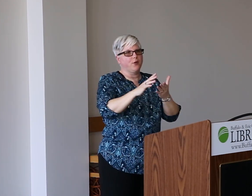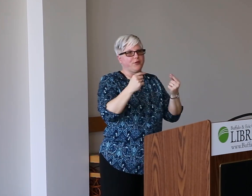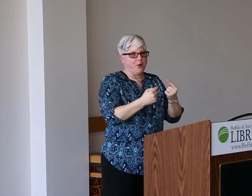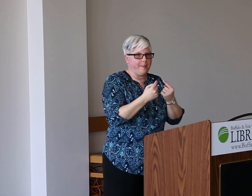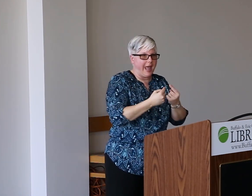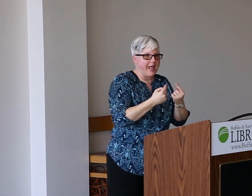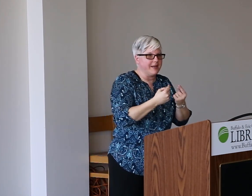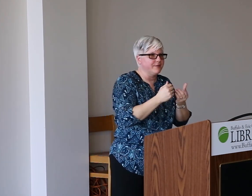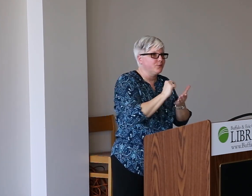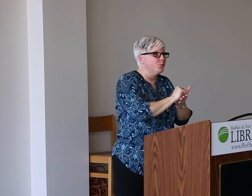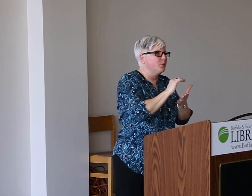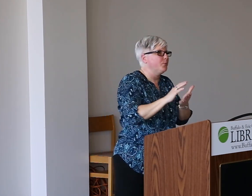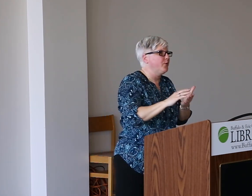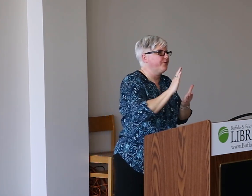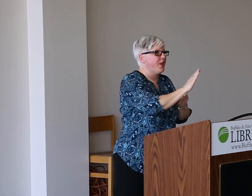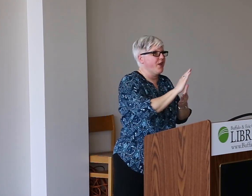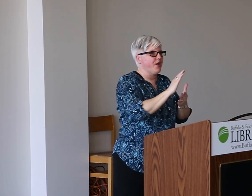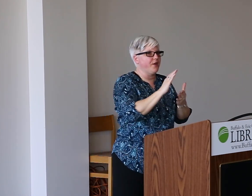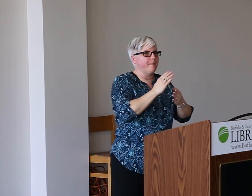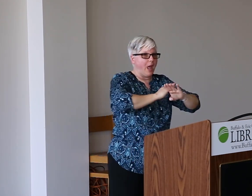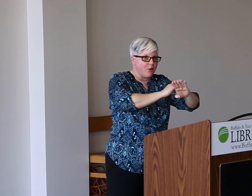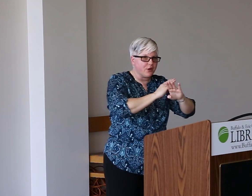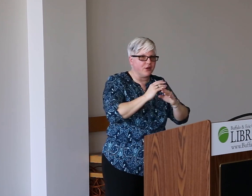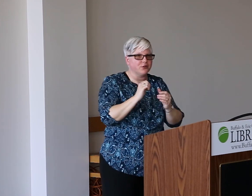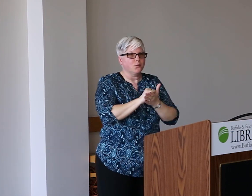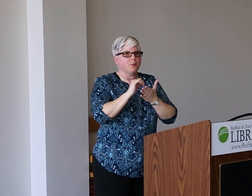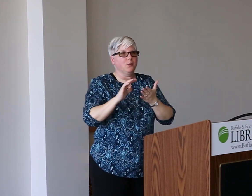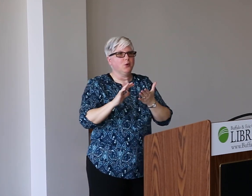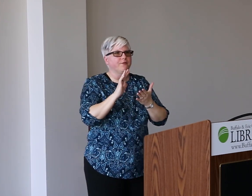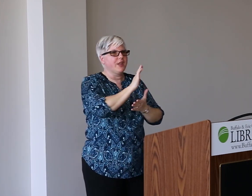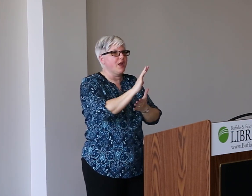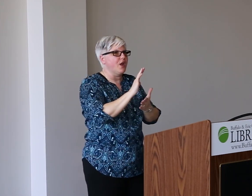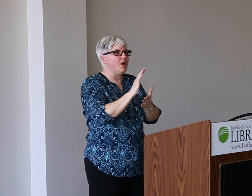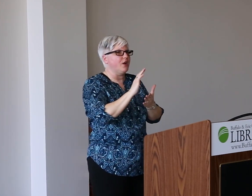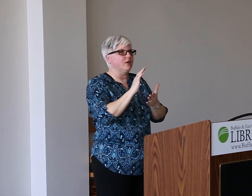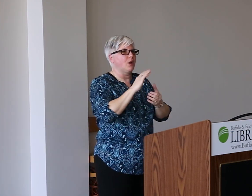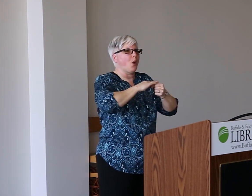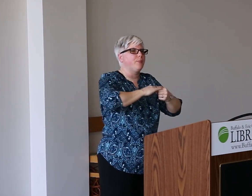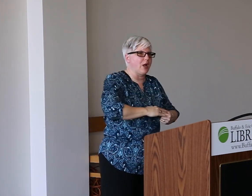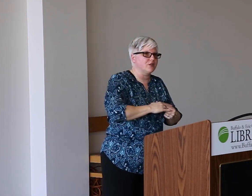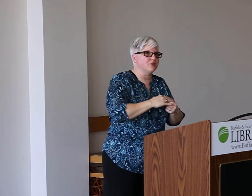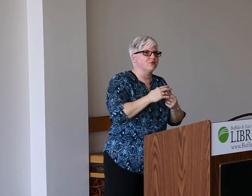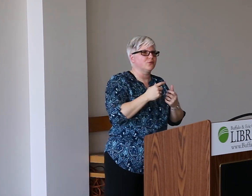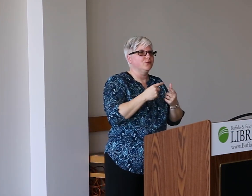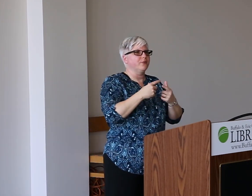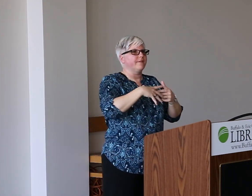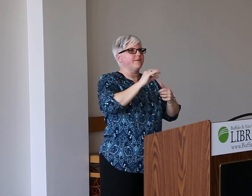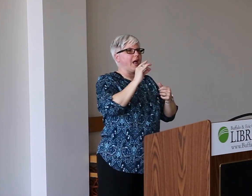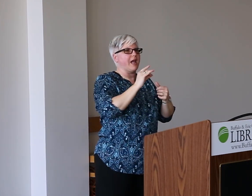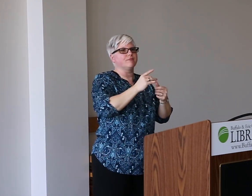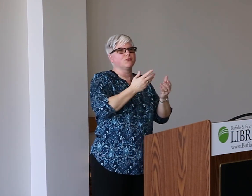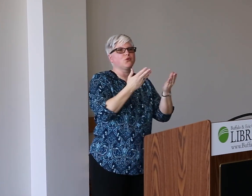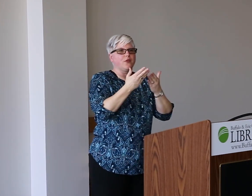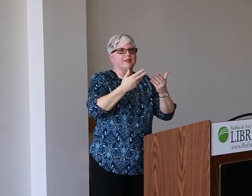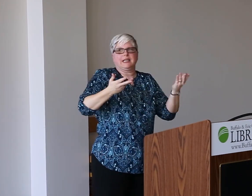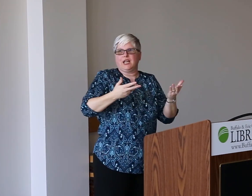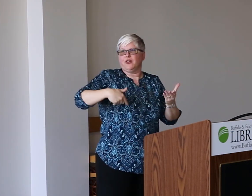to settle and to get rid of their pain, to remove their pain, to remove their barriers, to remove their oppression, to